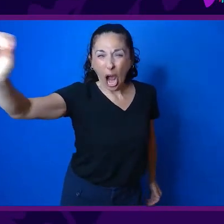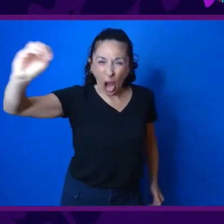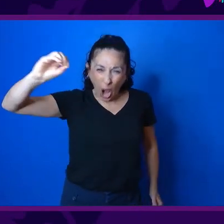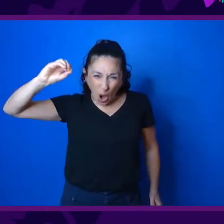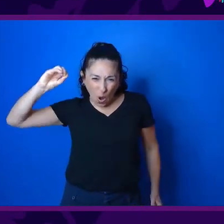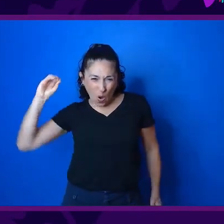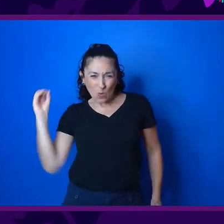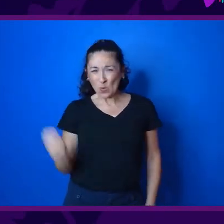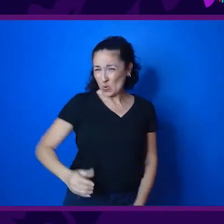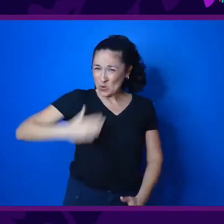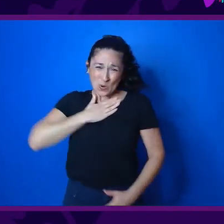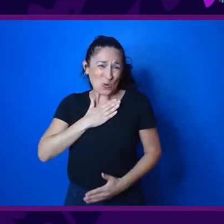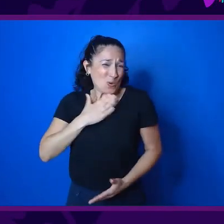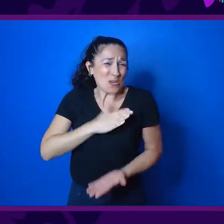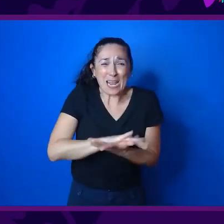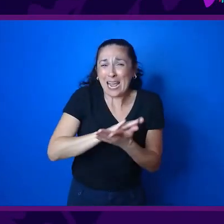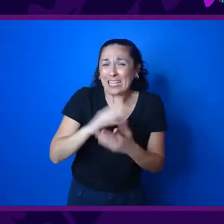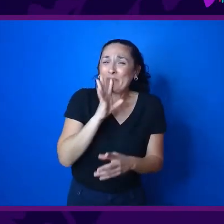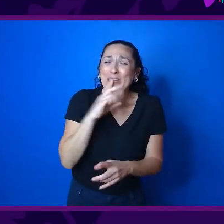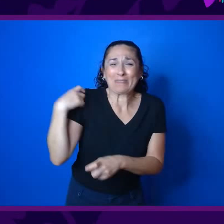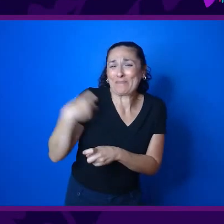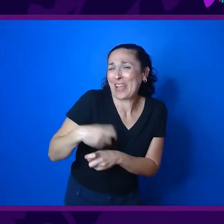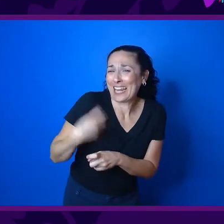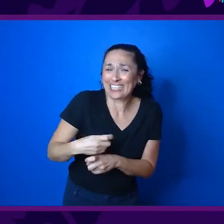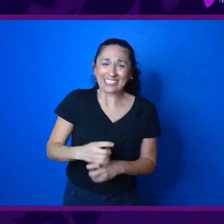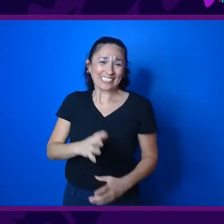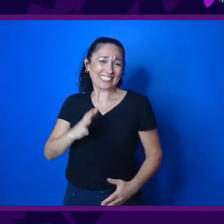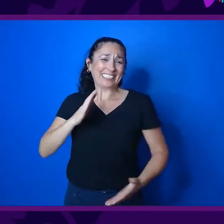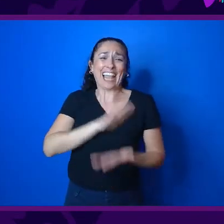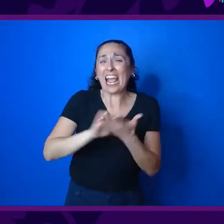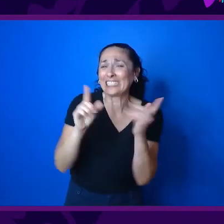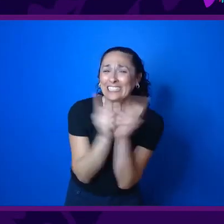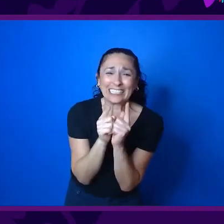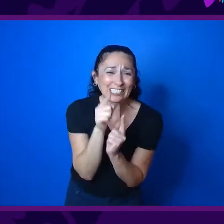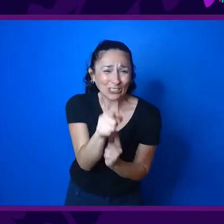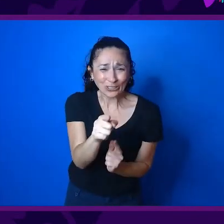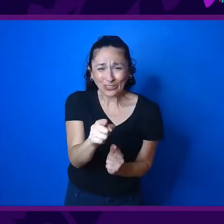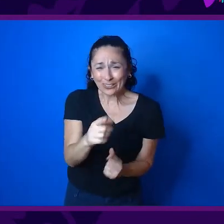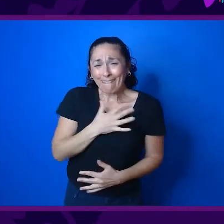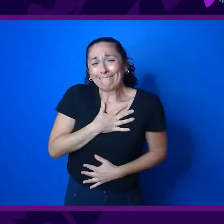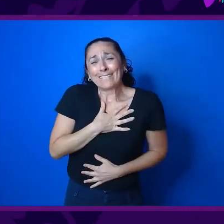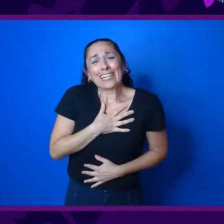Mucho gusto, encantado. Oh,